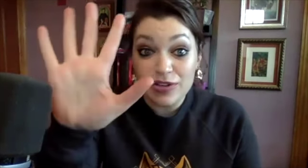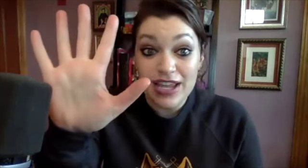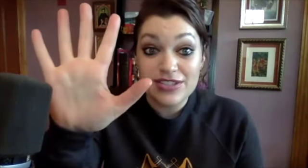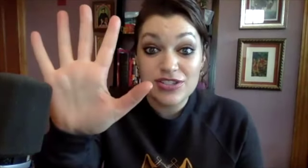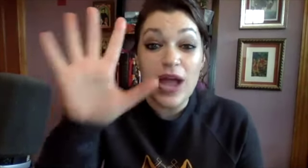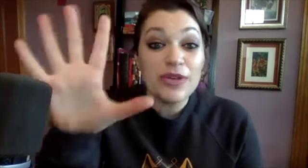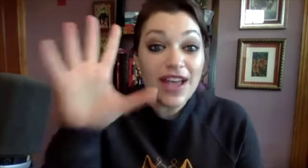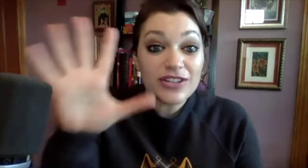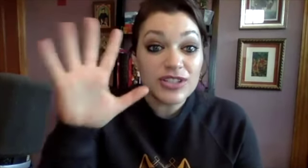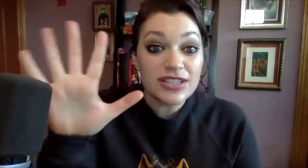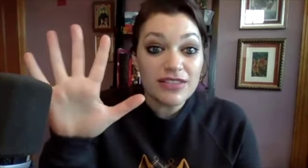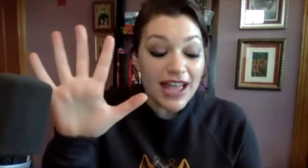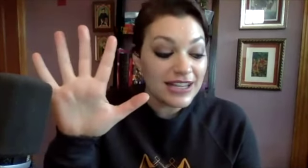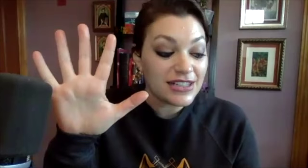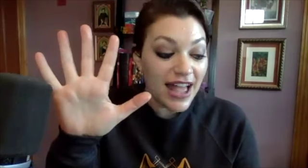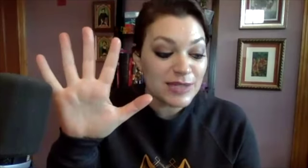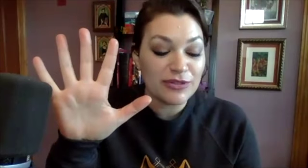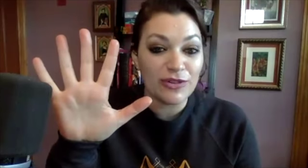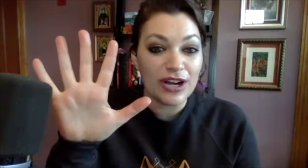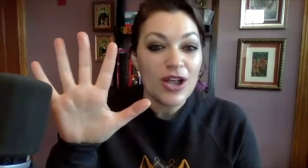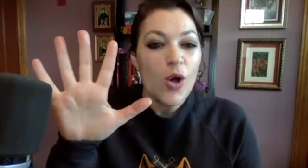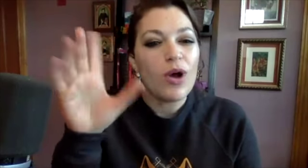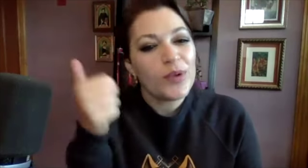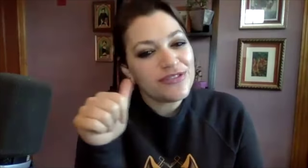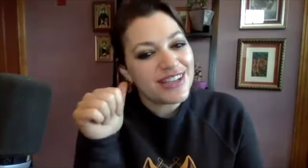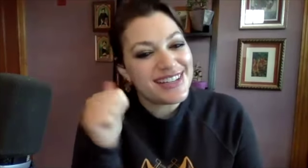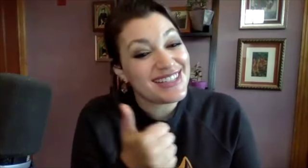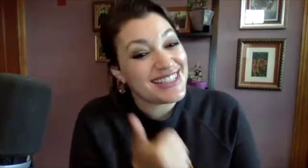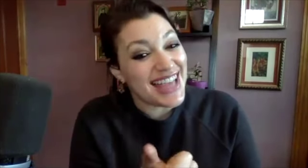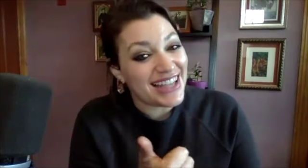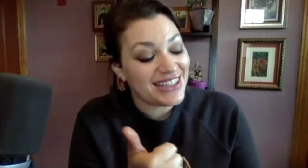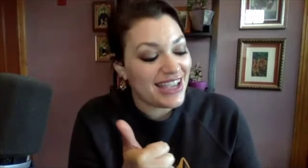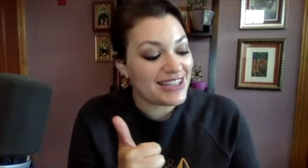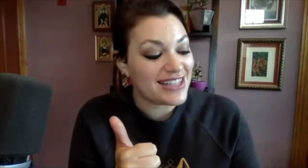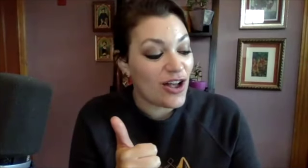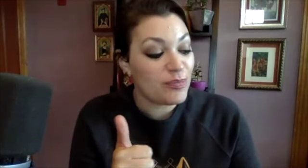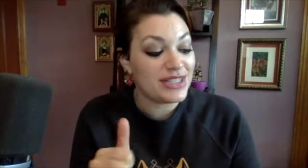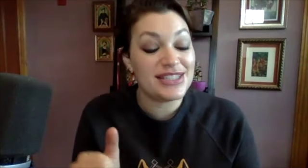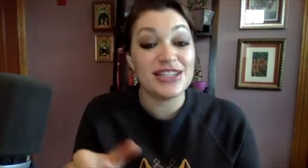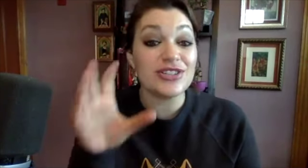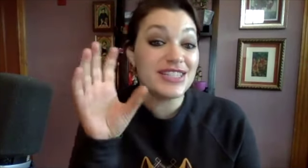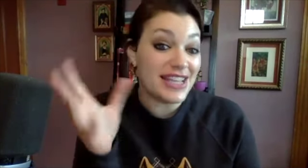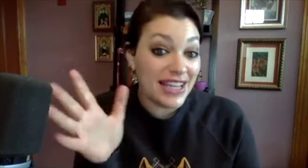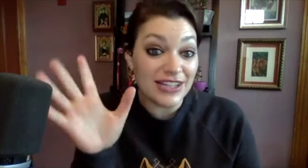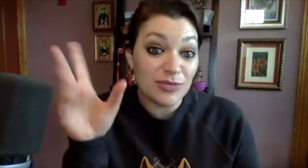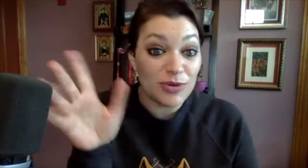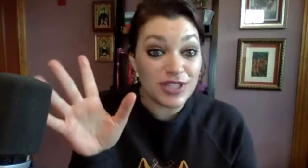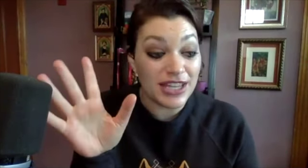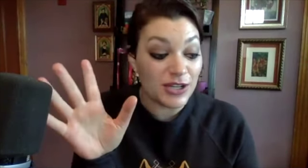hands too. And we've actually done that in class before. What we've done isn't exactly ASL, but it's still singing and communicating with